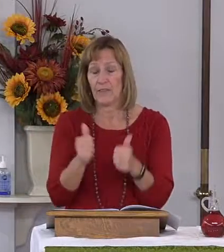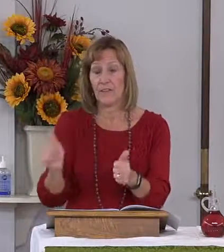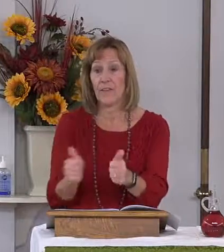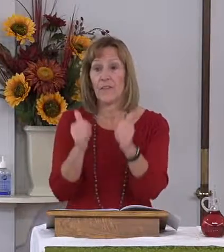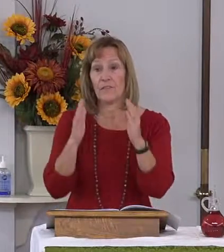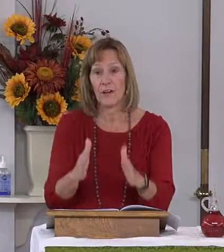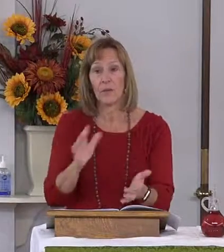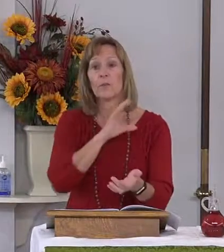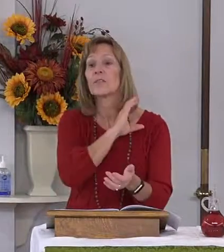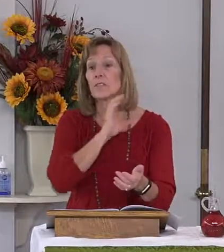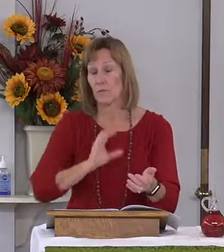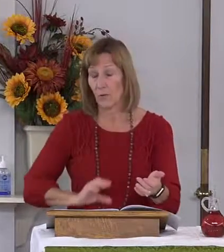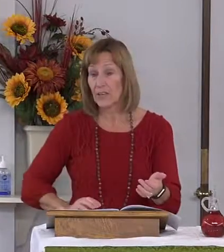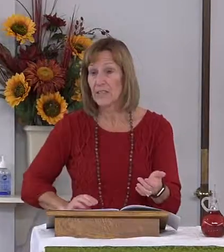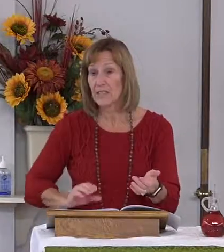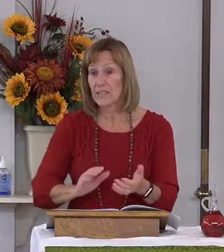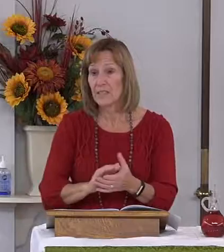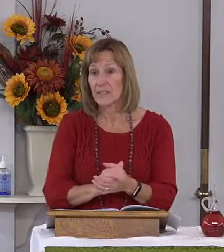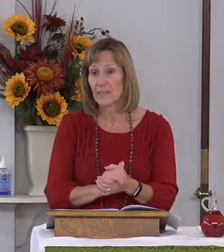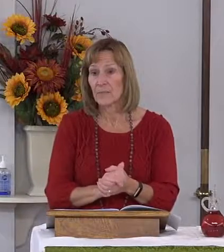followers of Christ.